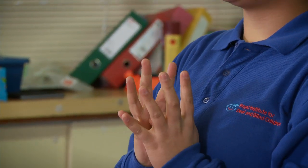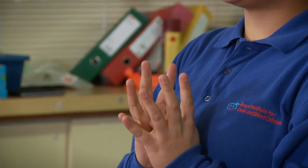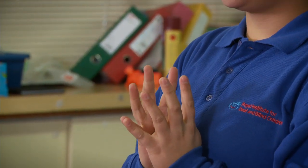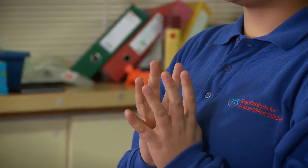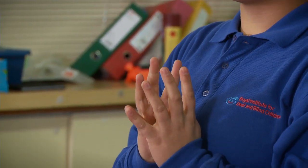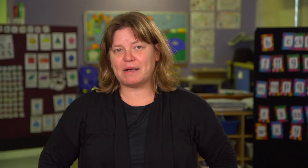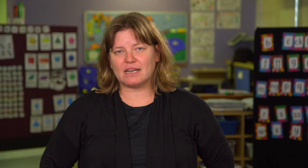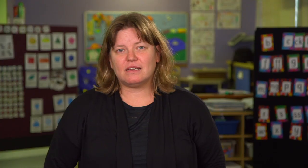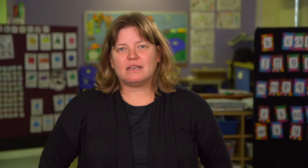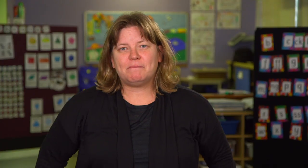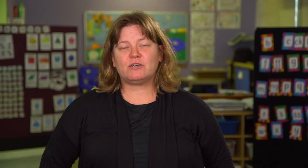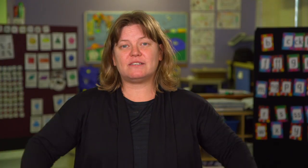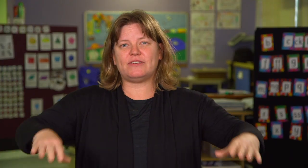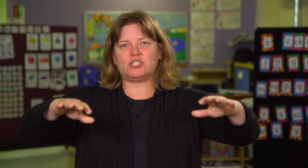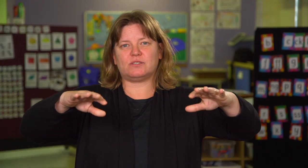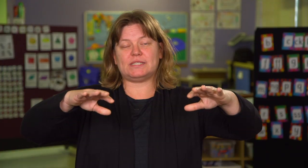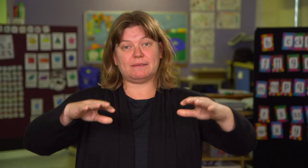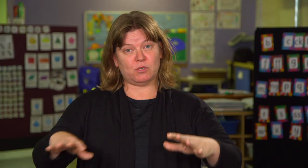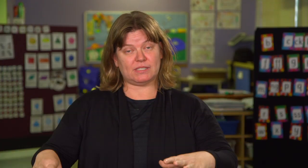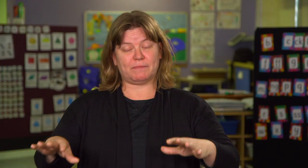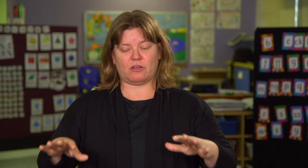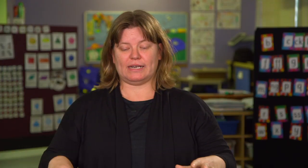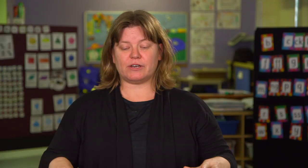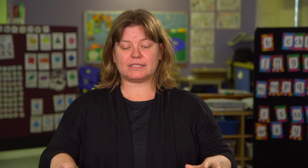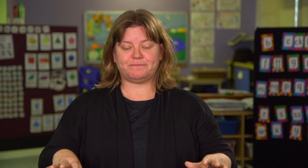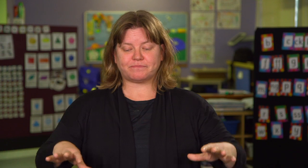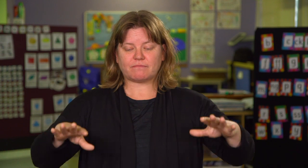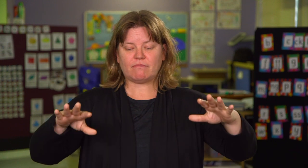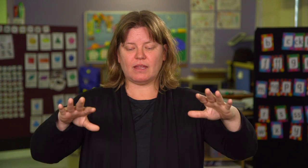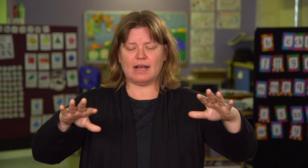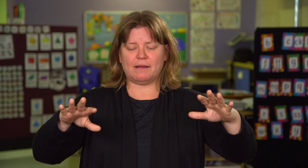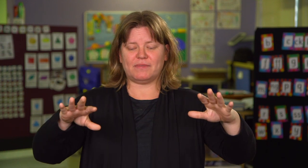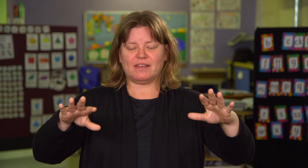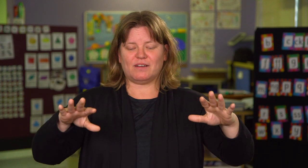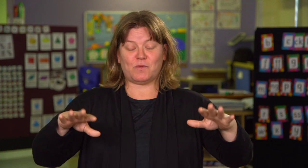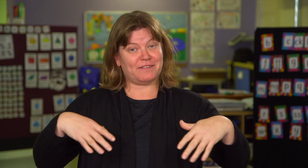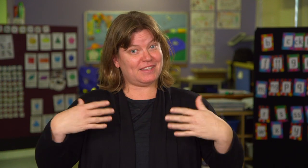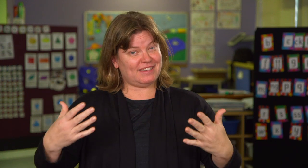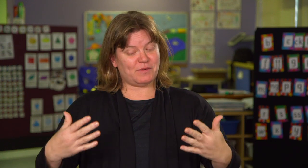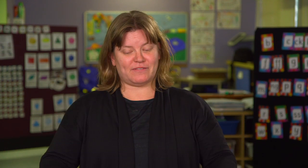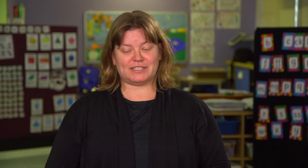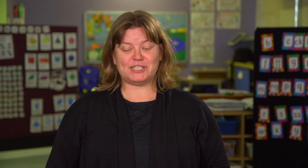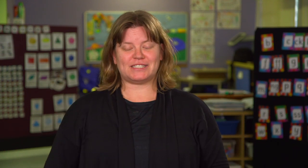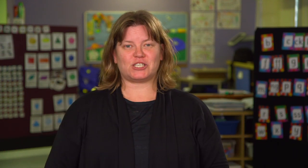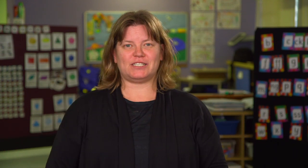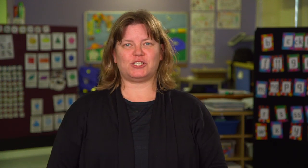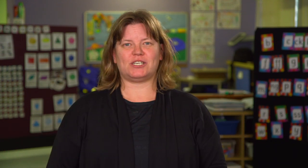The very last part, because it finishes with some music but no lyrics, one of our teachers actually